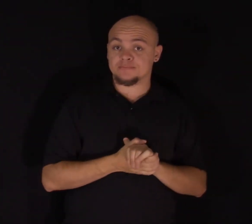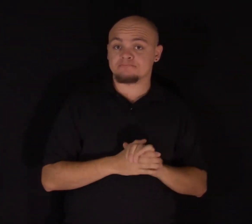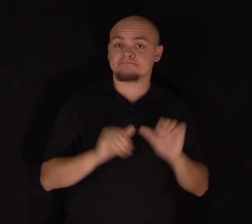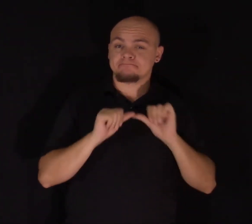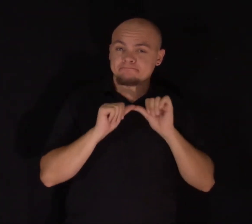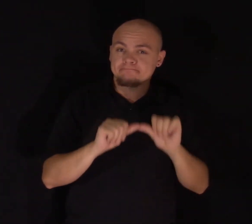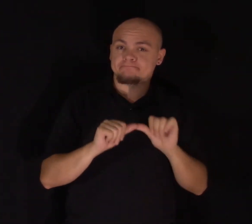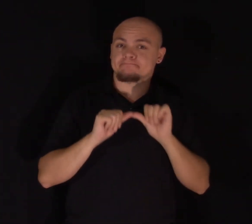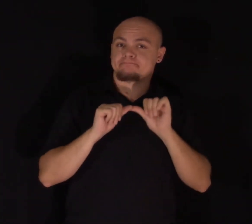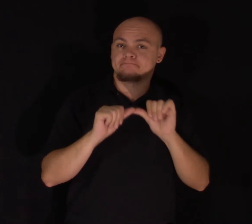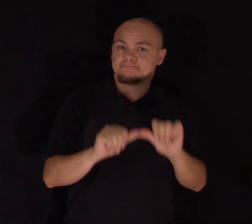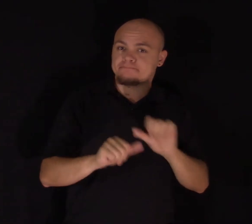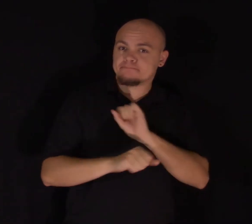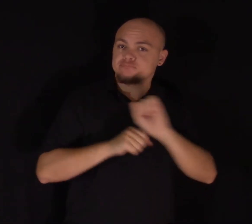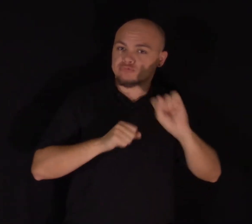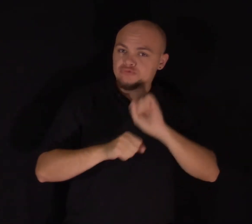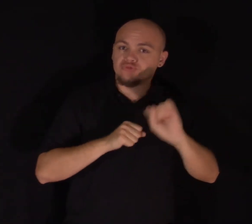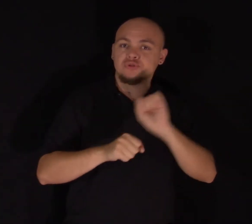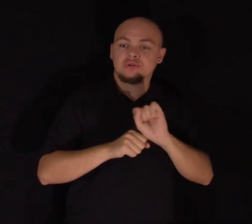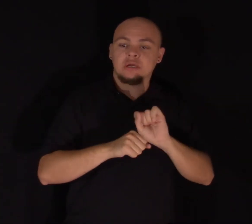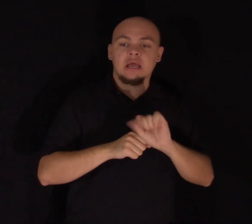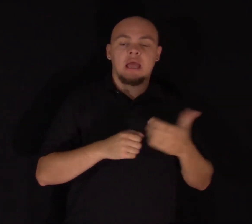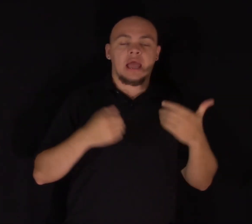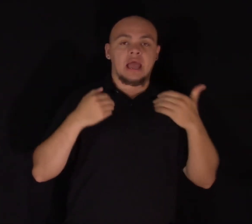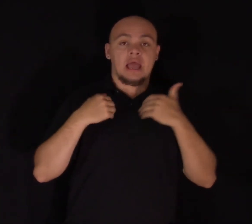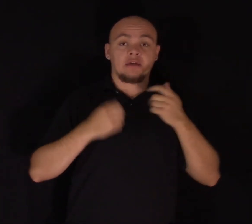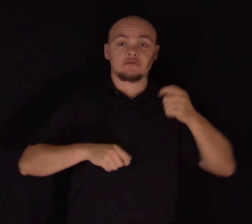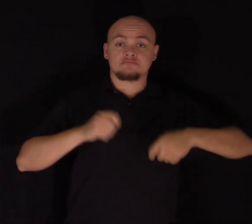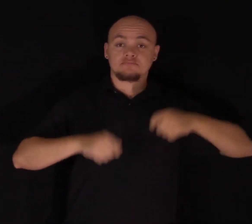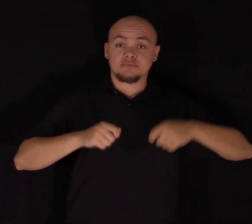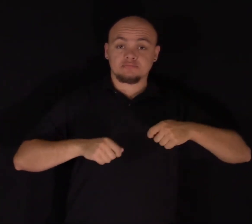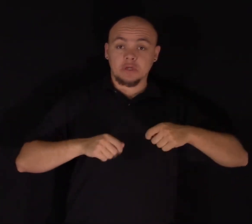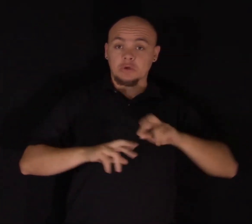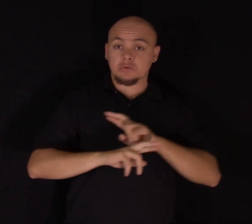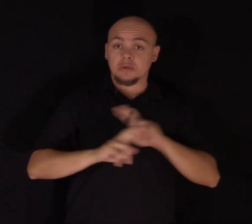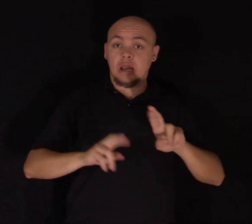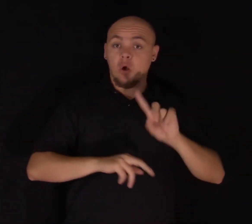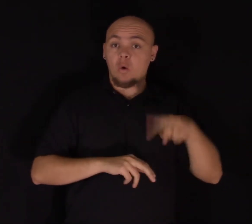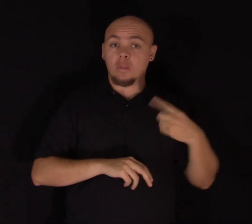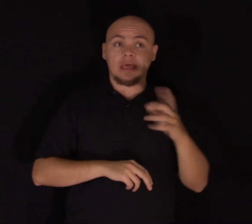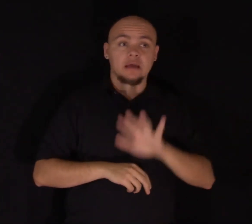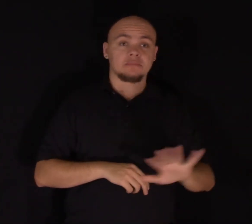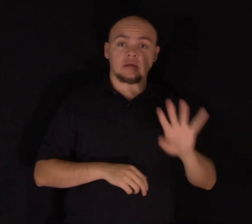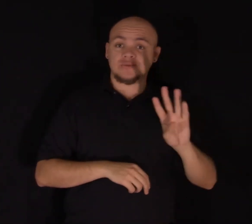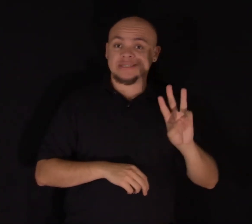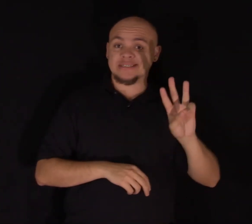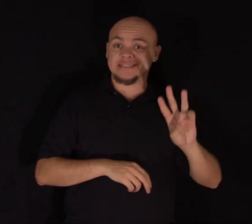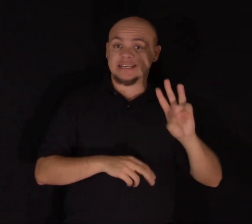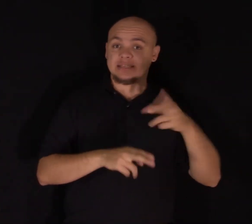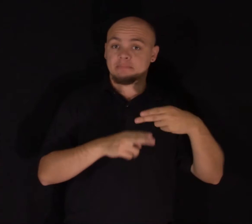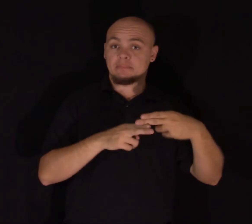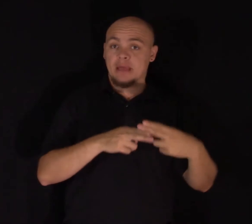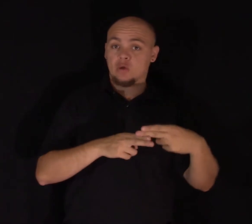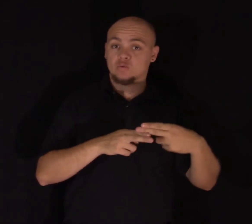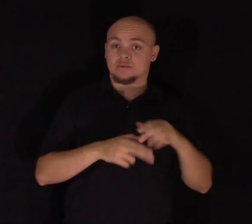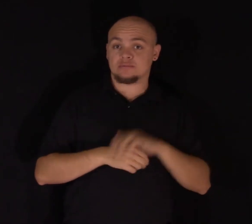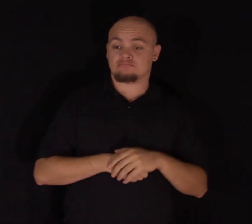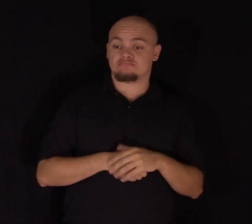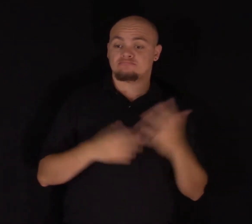continuous work, we made a snare drum apparatus that weighs only about 6 pounds.